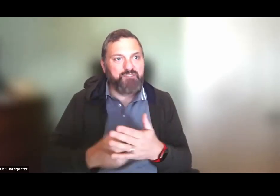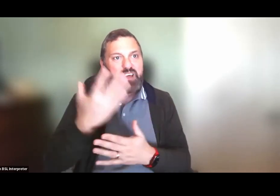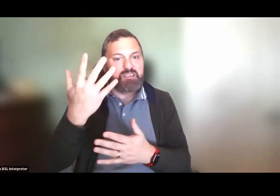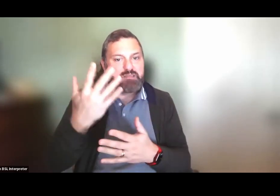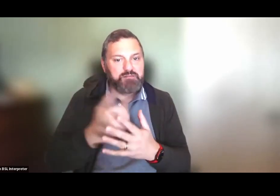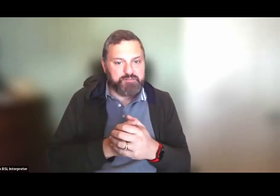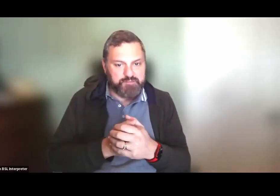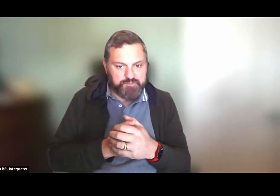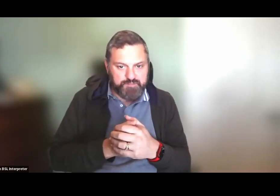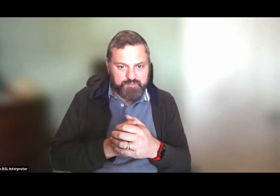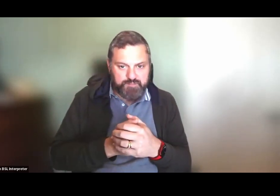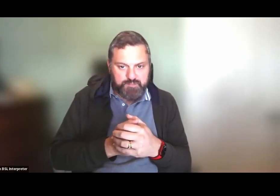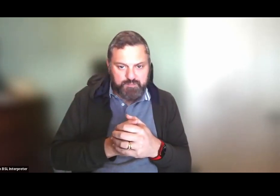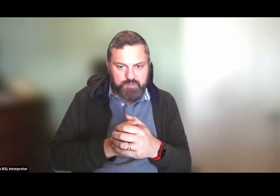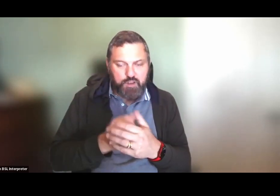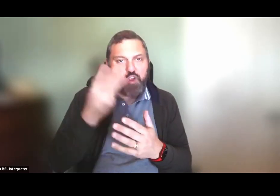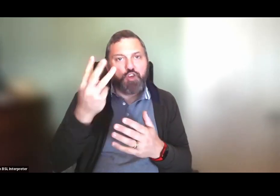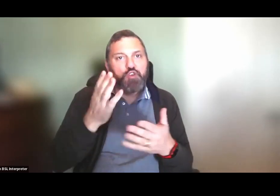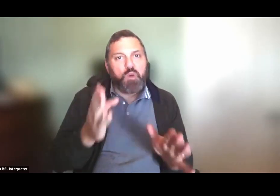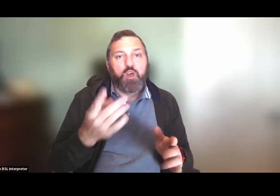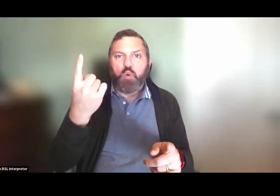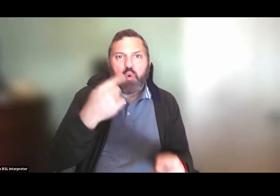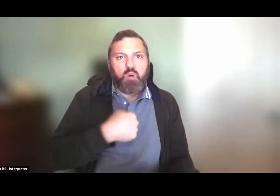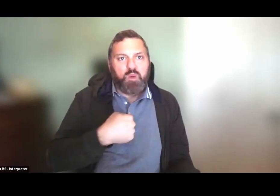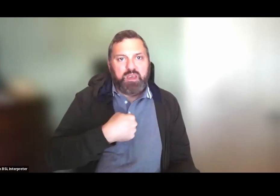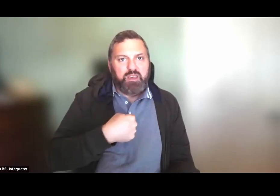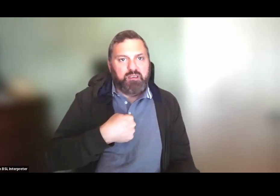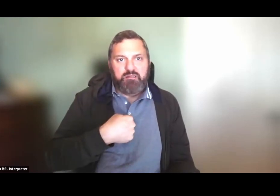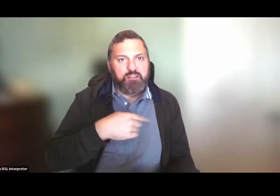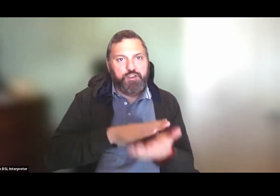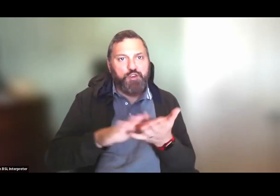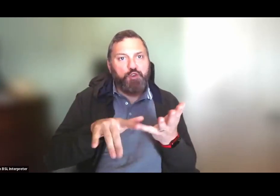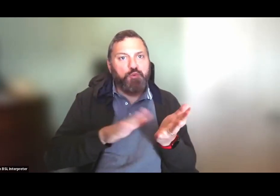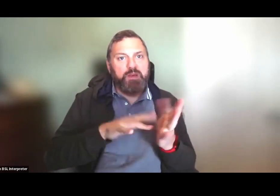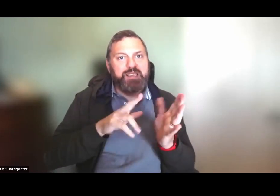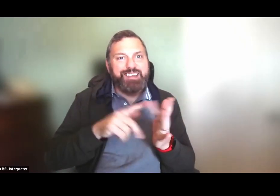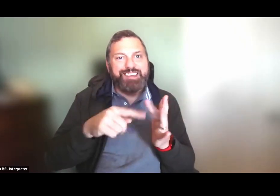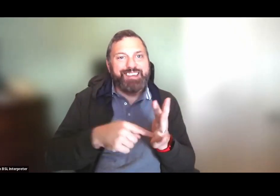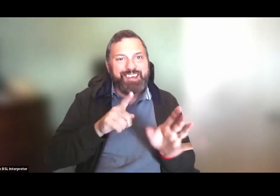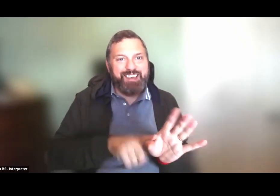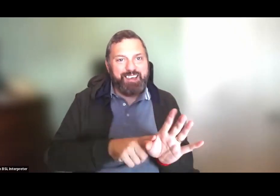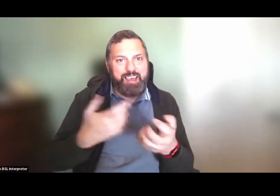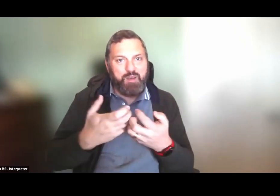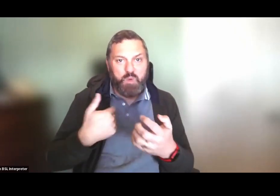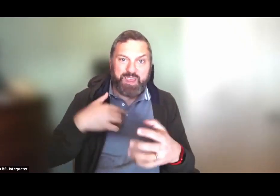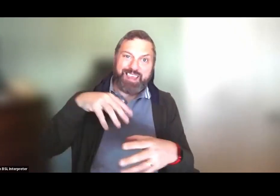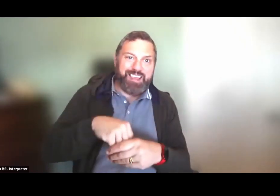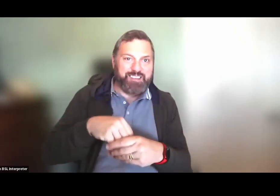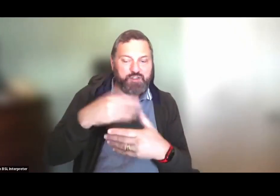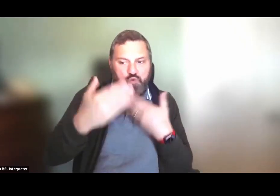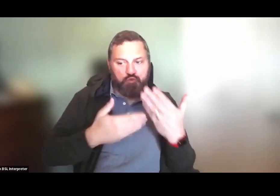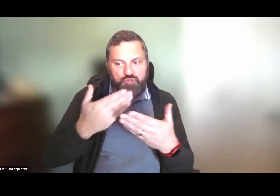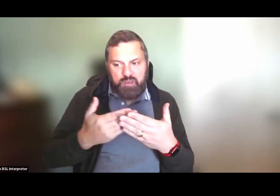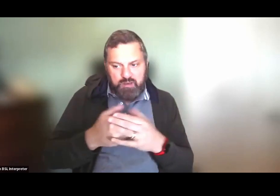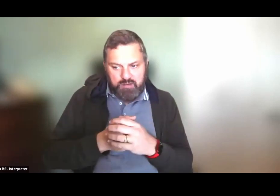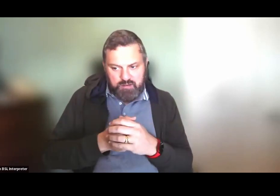Third way to think, who are we? Humanity. How do we see ourselves in the economic story? Well, let's go back to